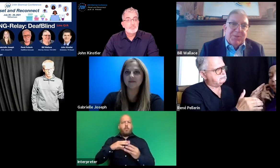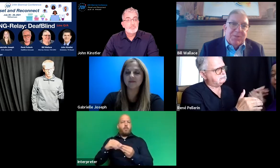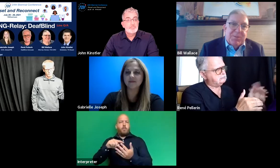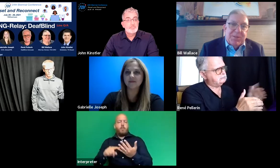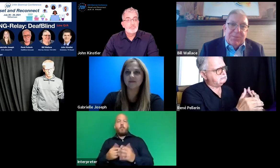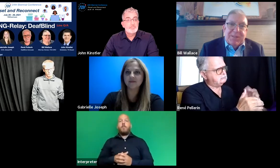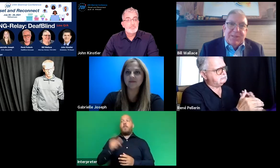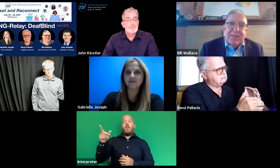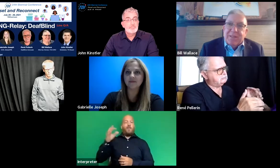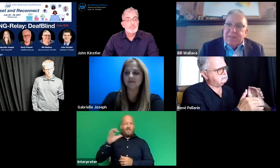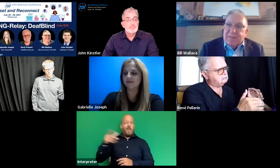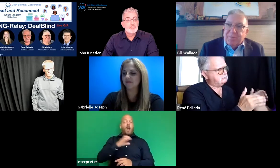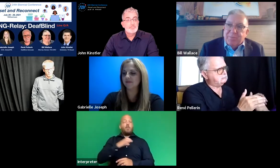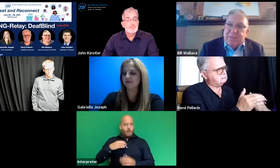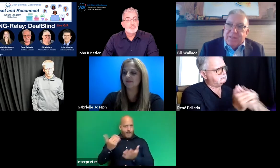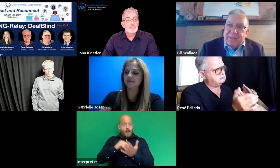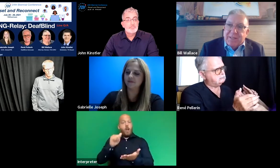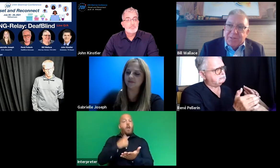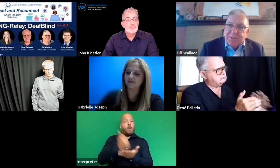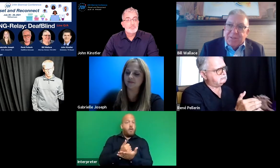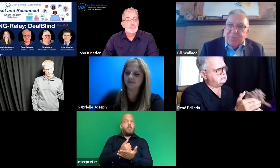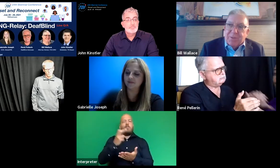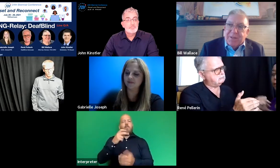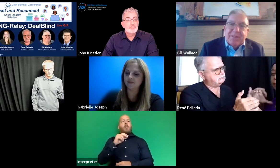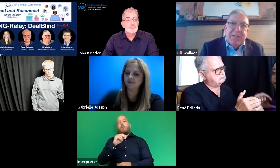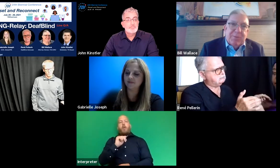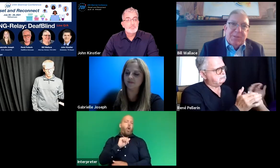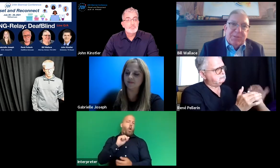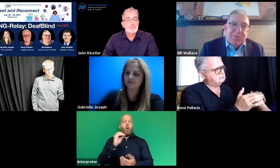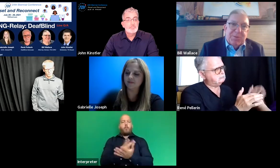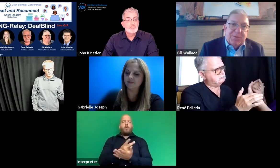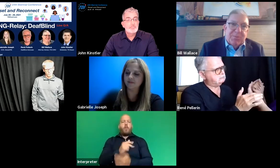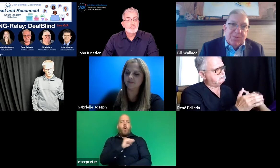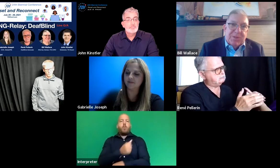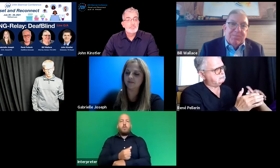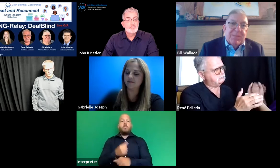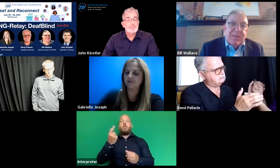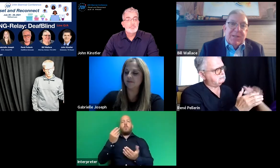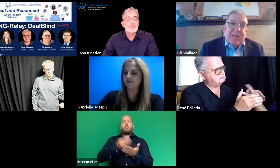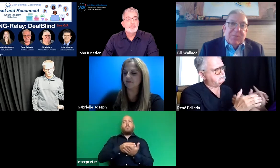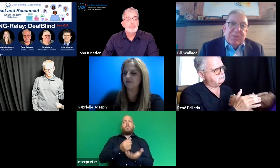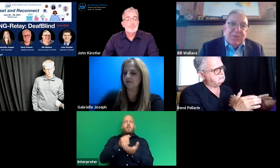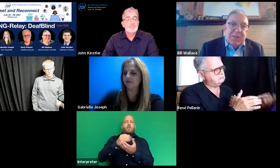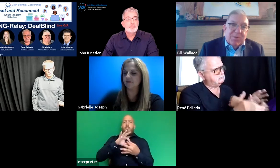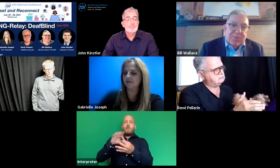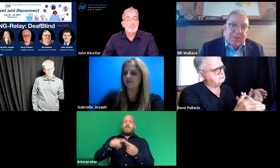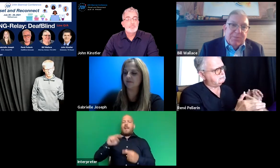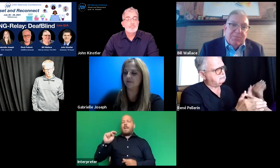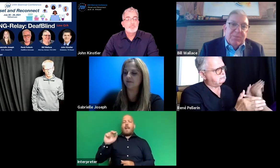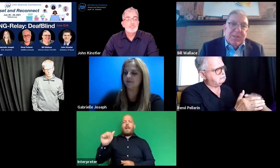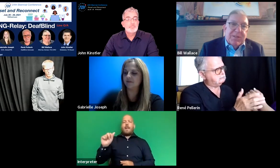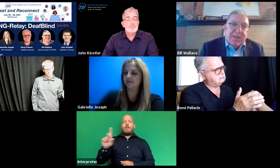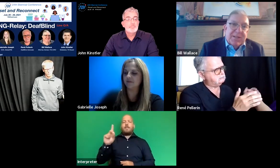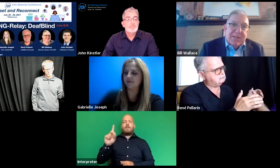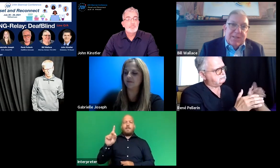million to be spent in the National DeafBlind Equipment Distribution Program, which is a